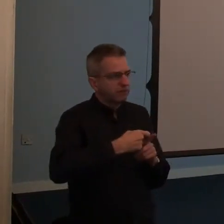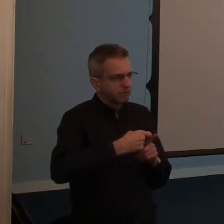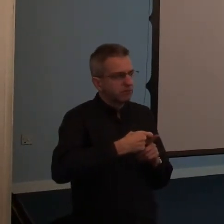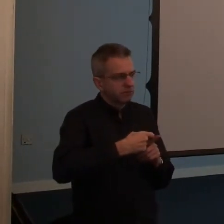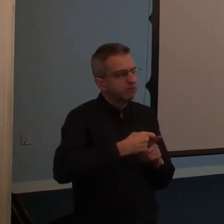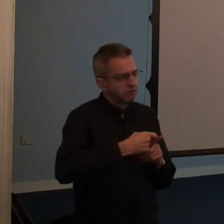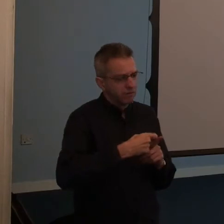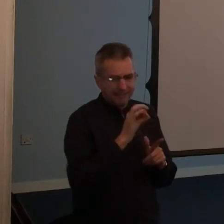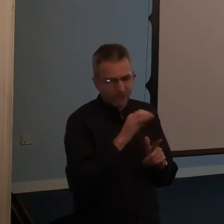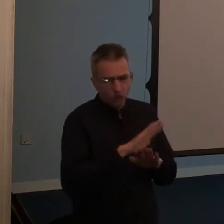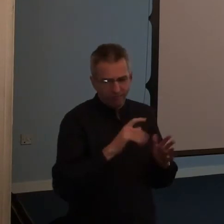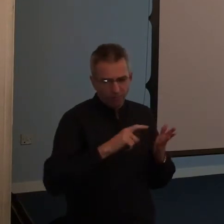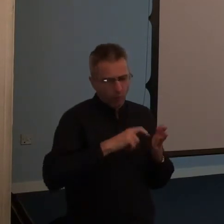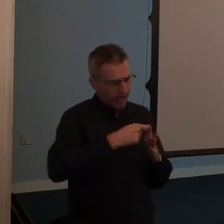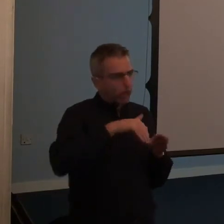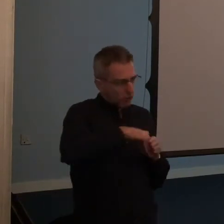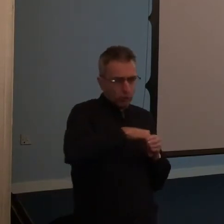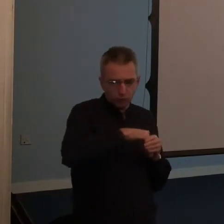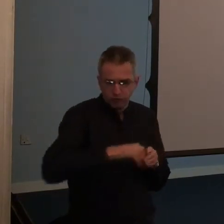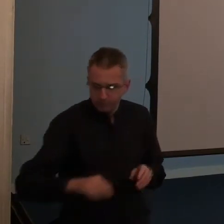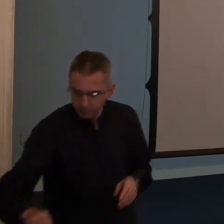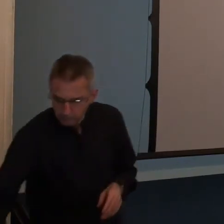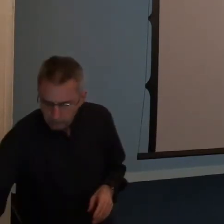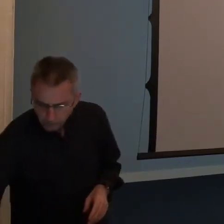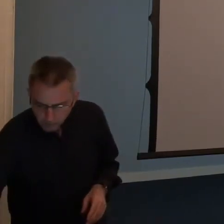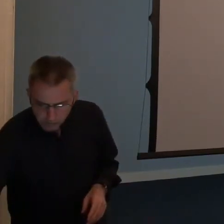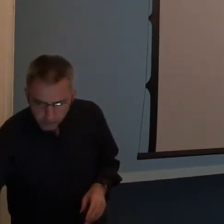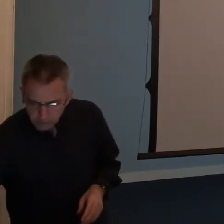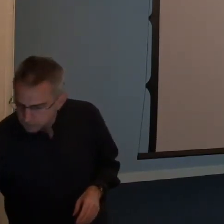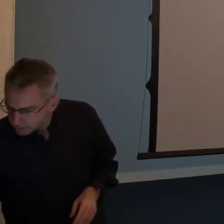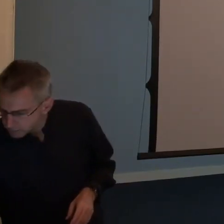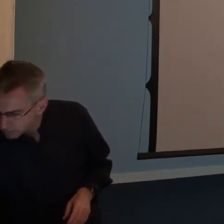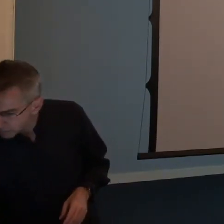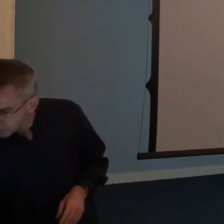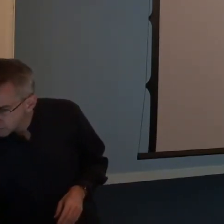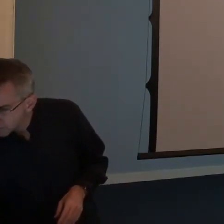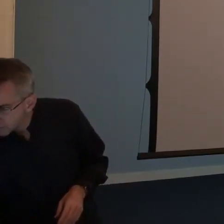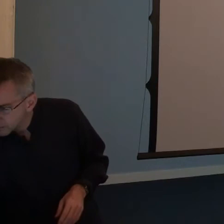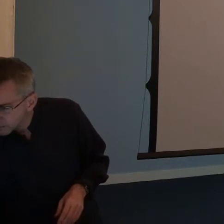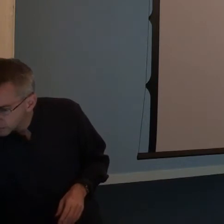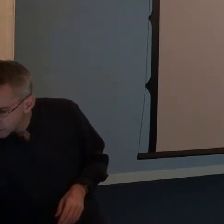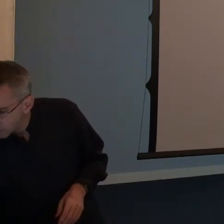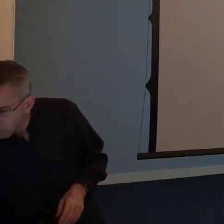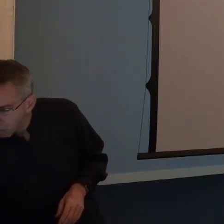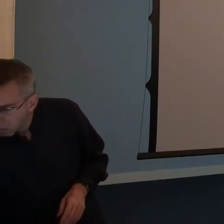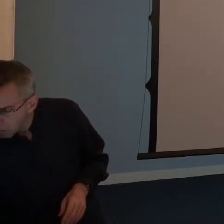Now, this included students who had ticked the box that they were not from the UK. Okay, that number includes those.